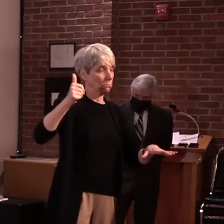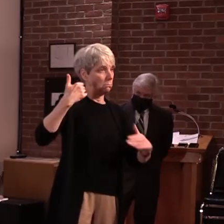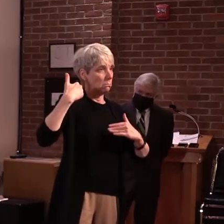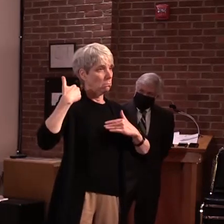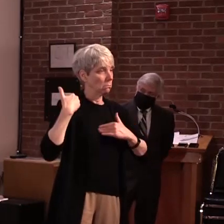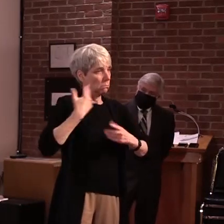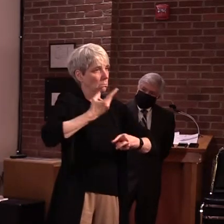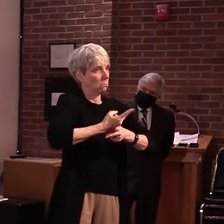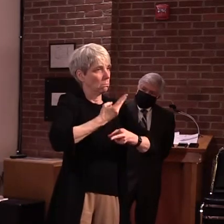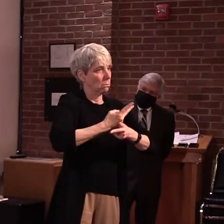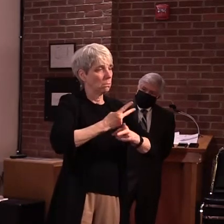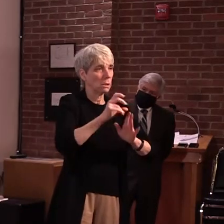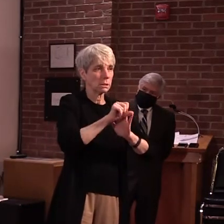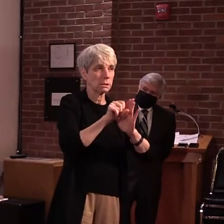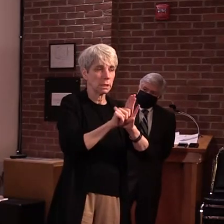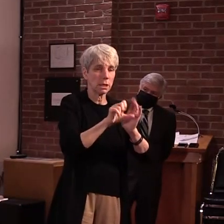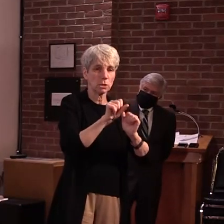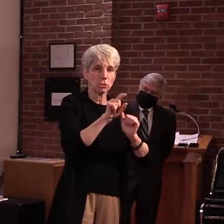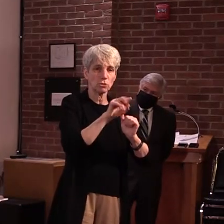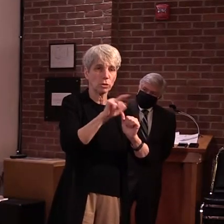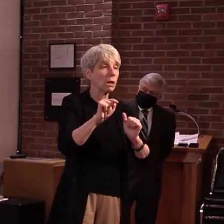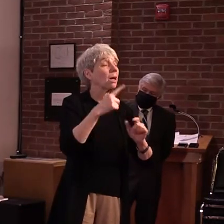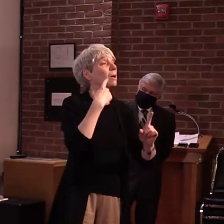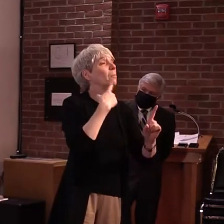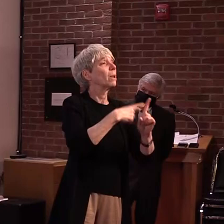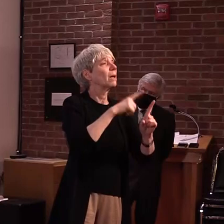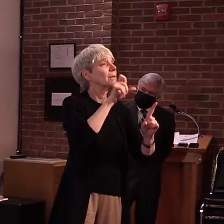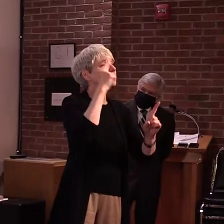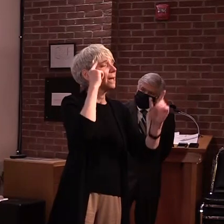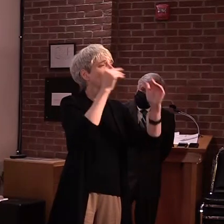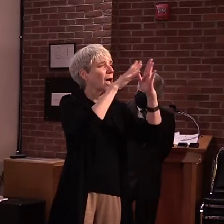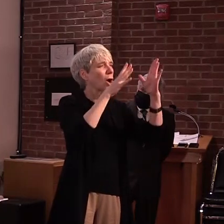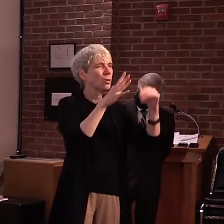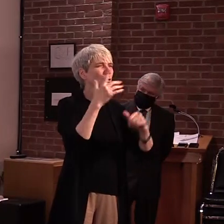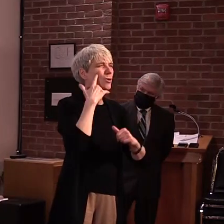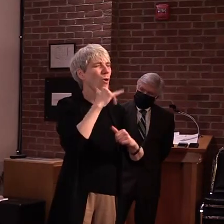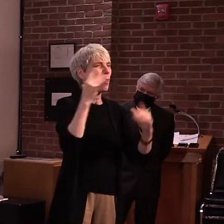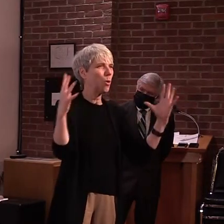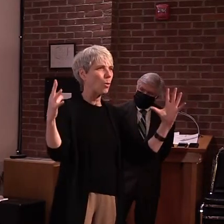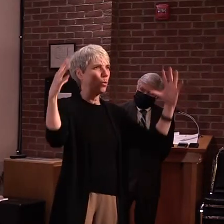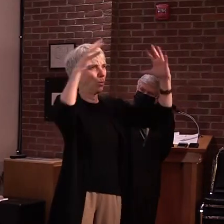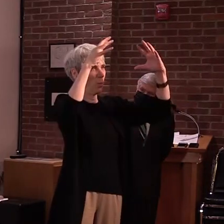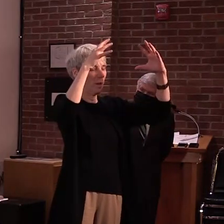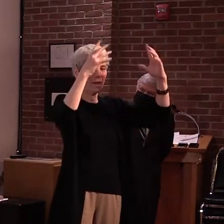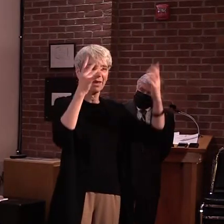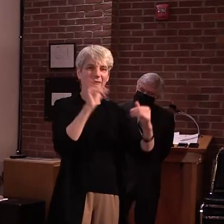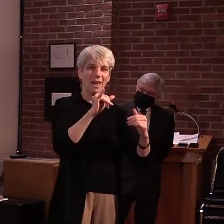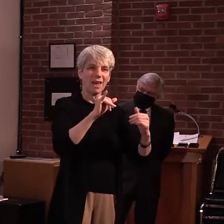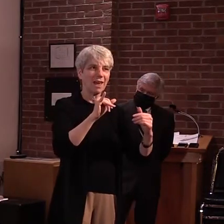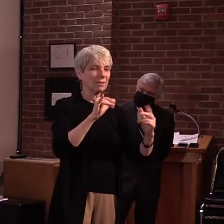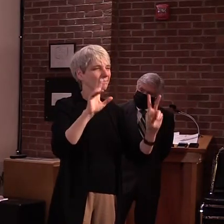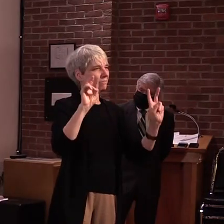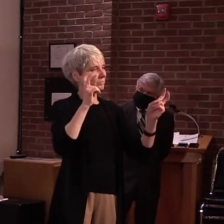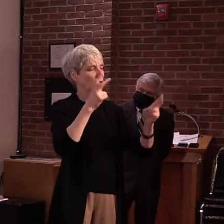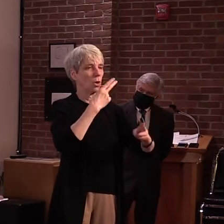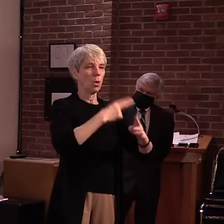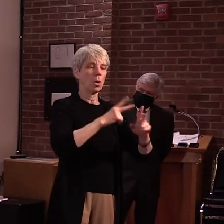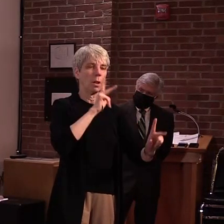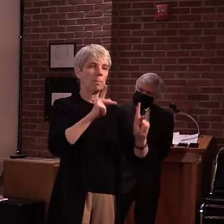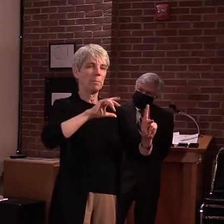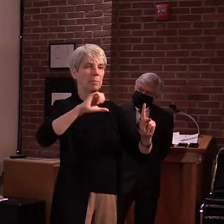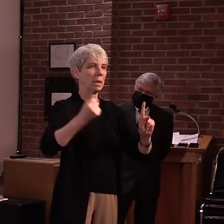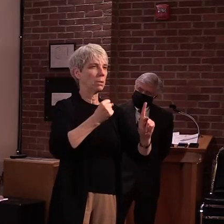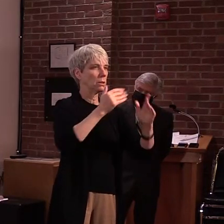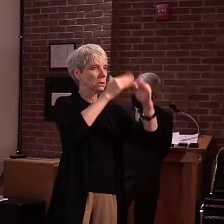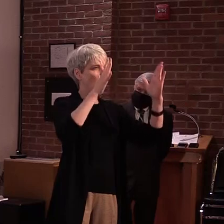of the State House, that is, again, a symbol of the People's House, I think,